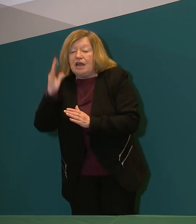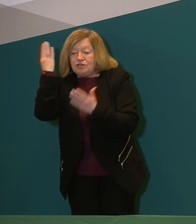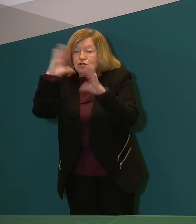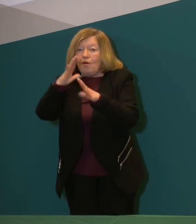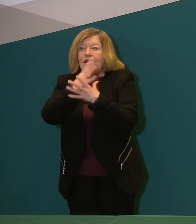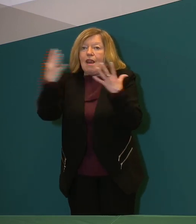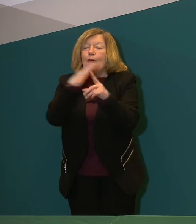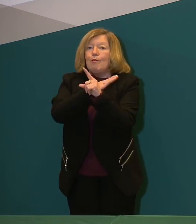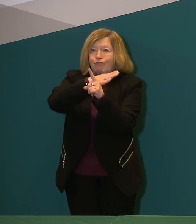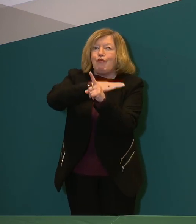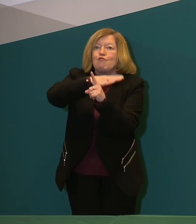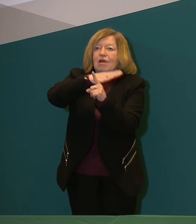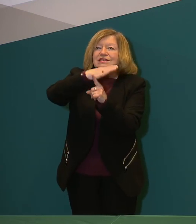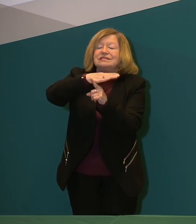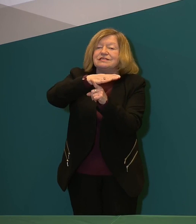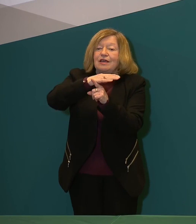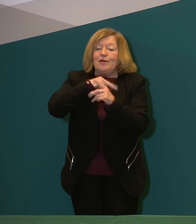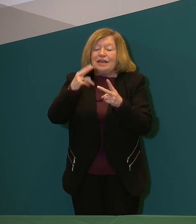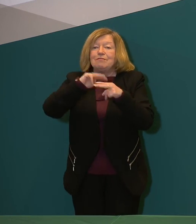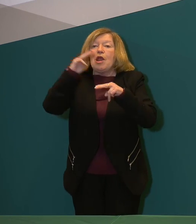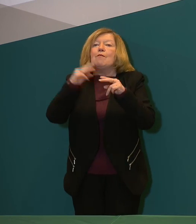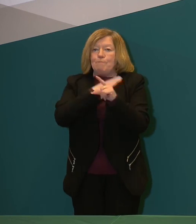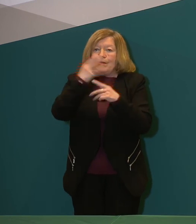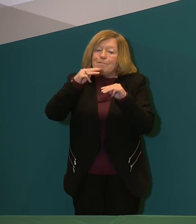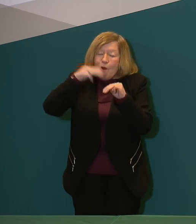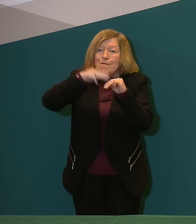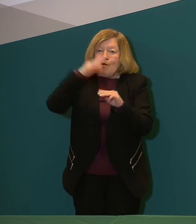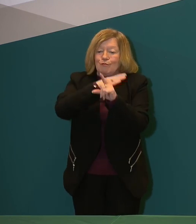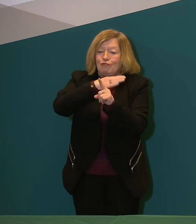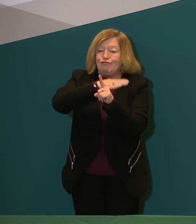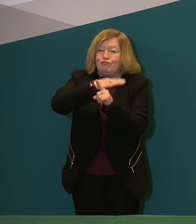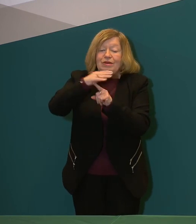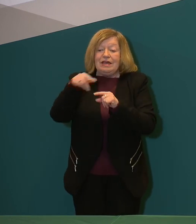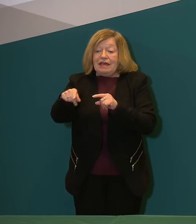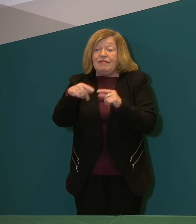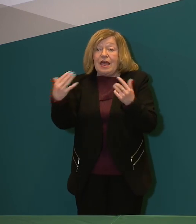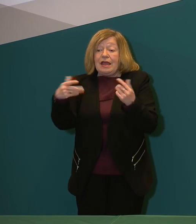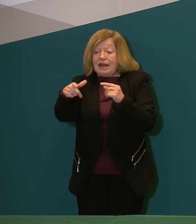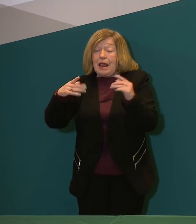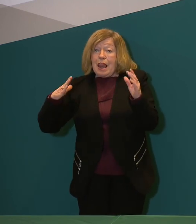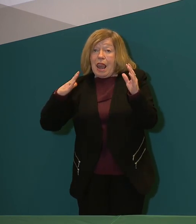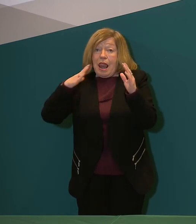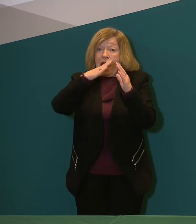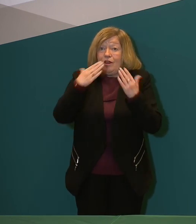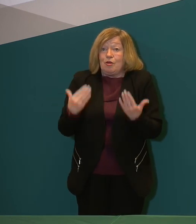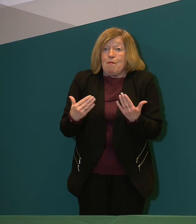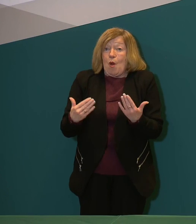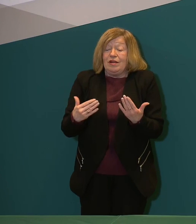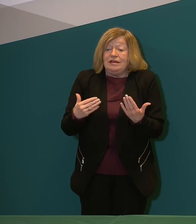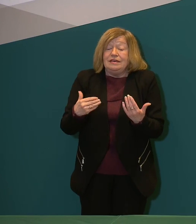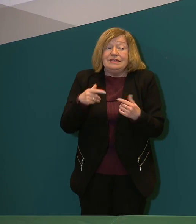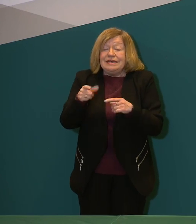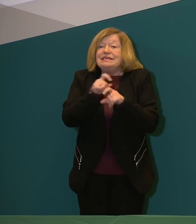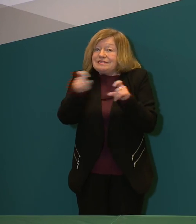significant progress in doing, we need to make more progress. The line that we're on at the moment is a line that will